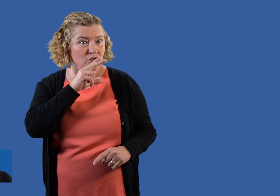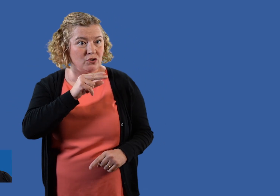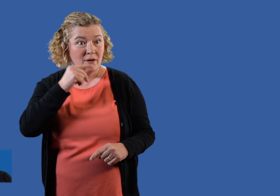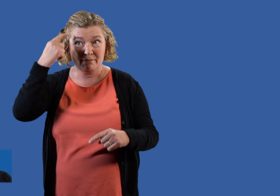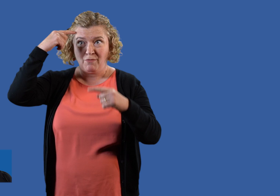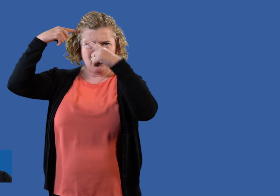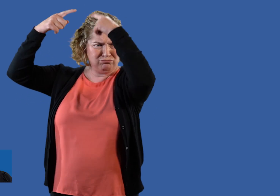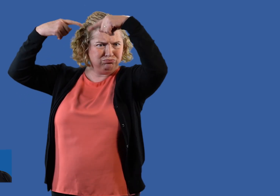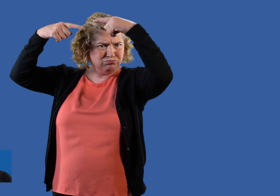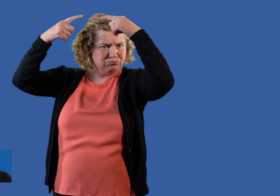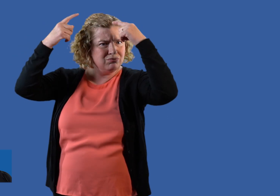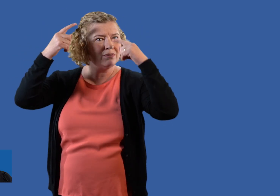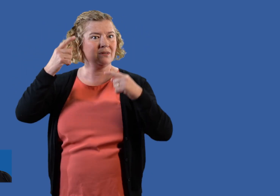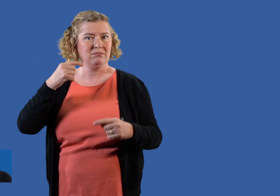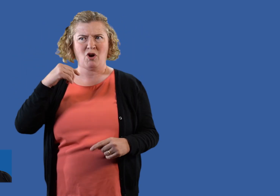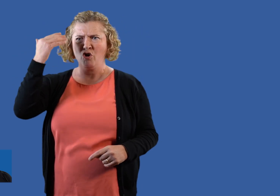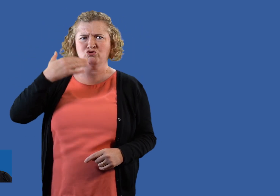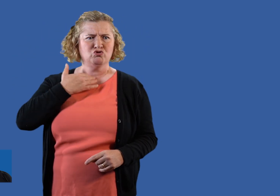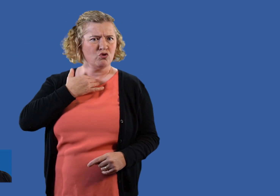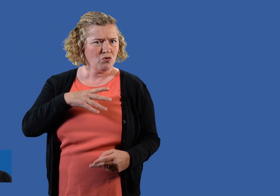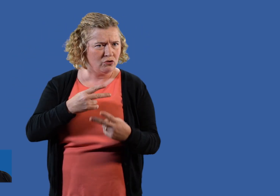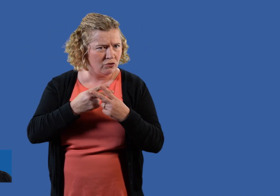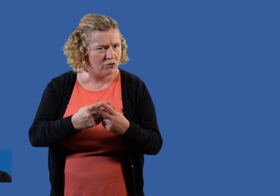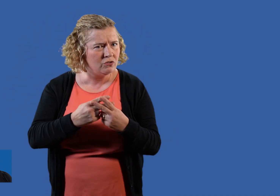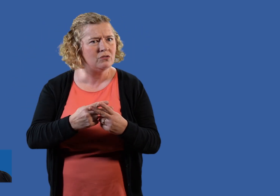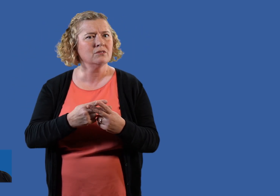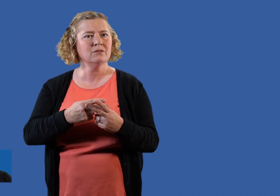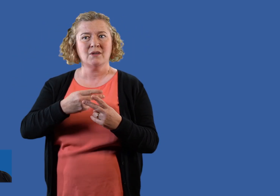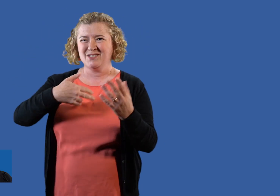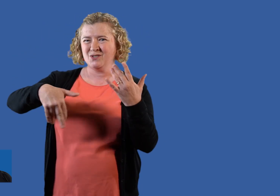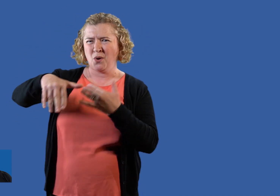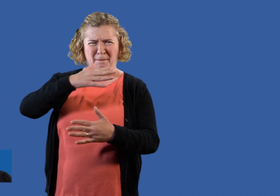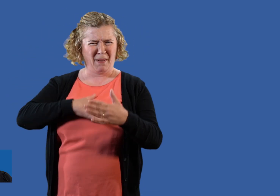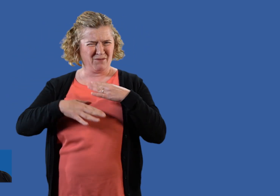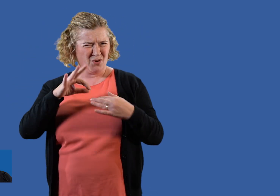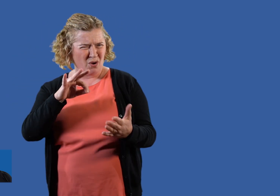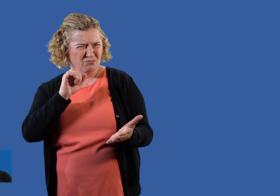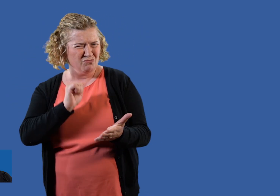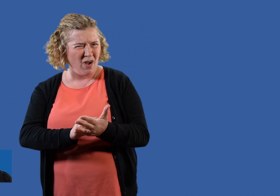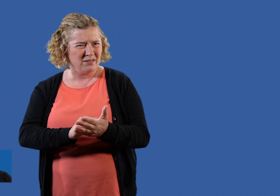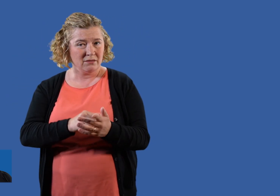energy, your mind's racing, your thoughts are going, you're confused.